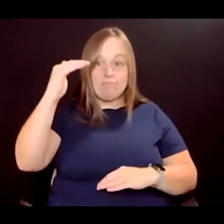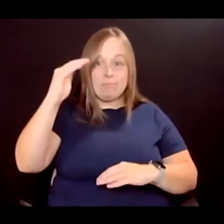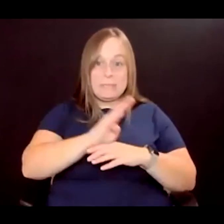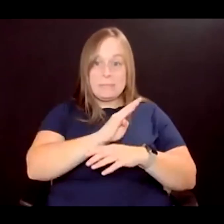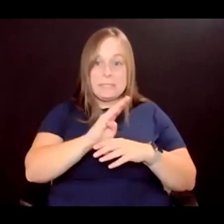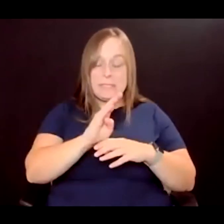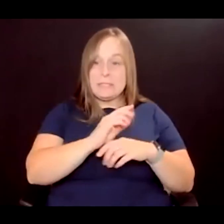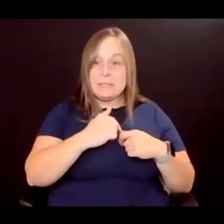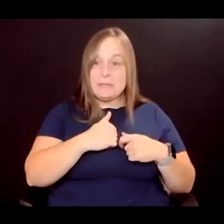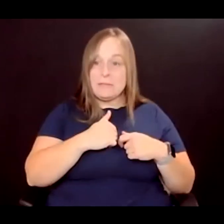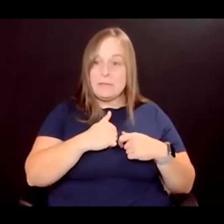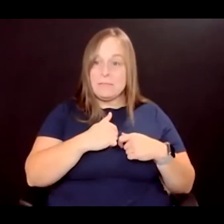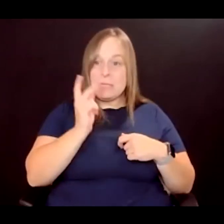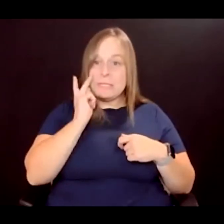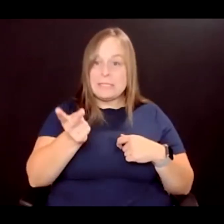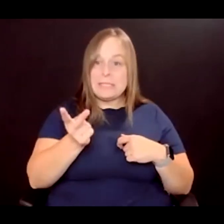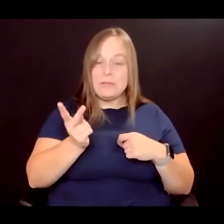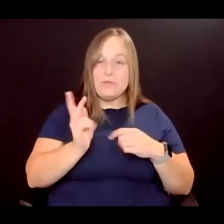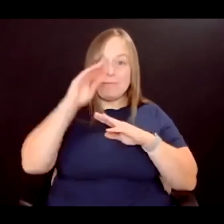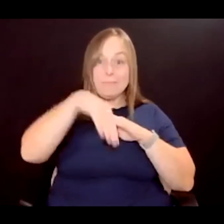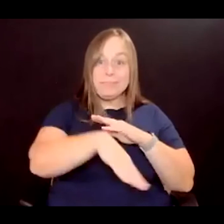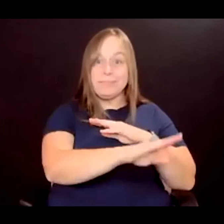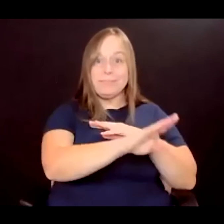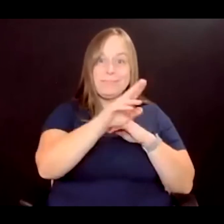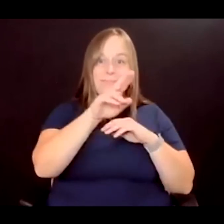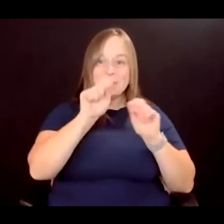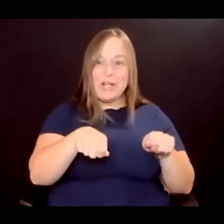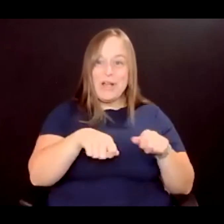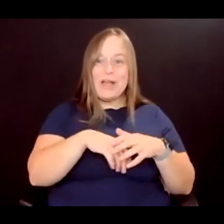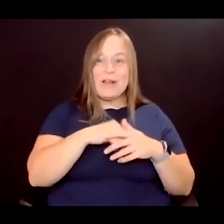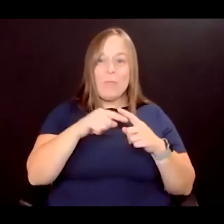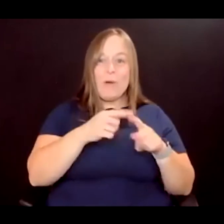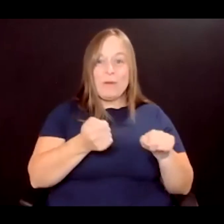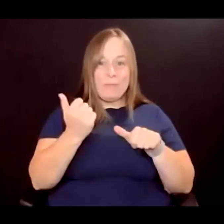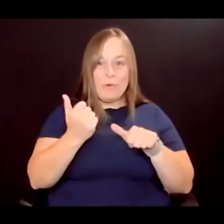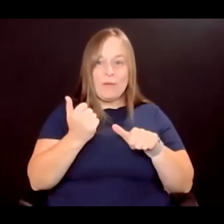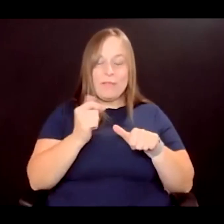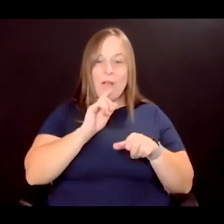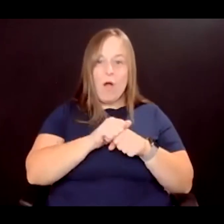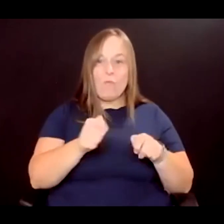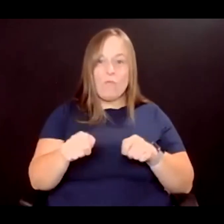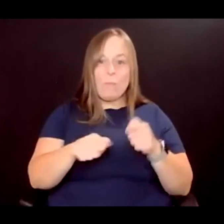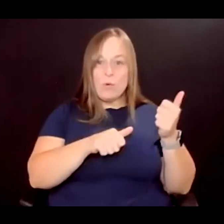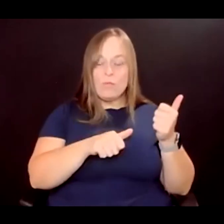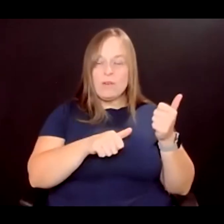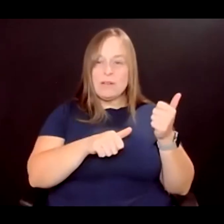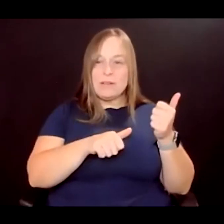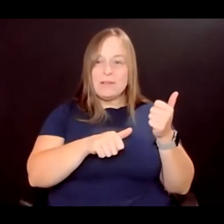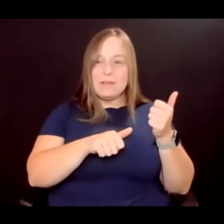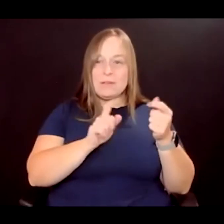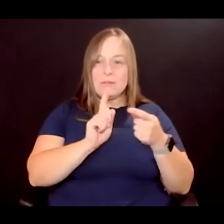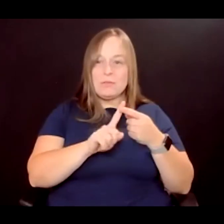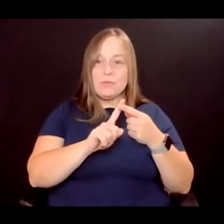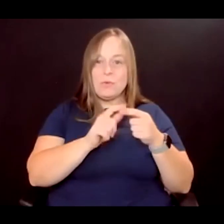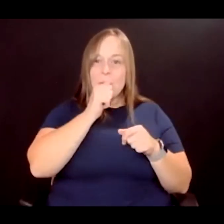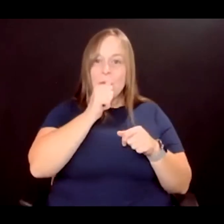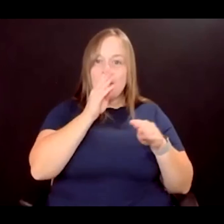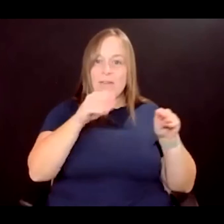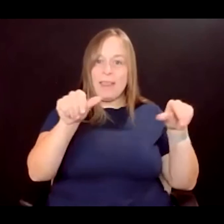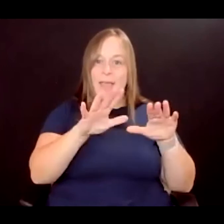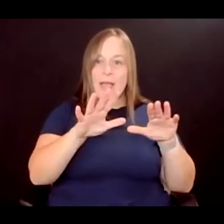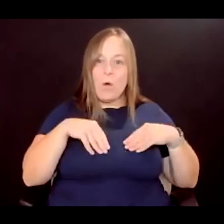of protocol where they're just not, when it comes to the bus stops, they're pulling the snow away from the bus stops and not putting any